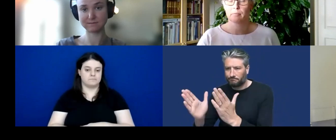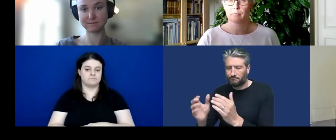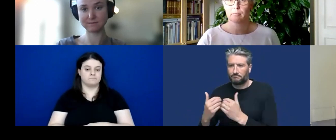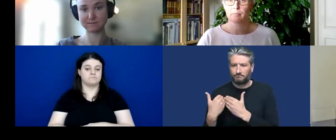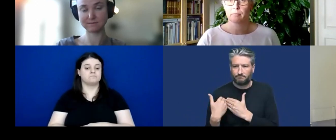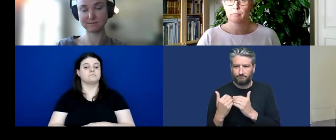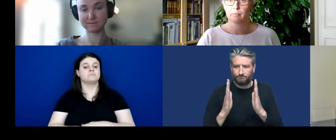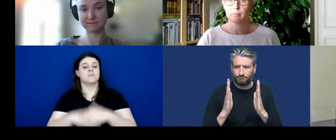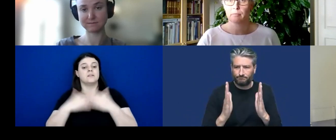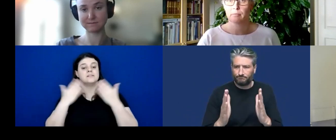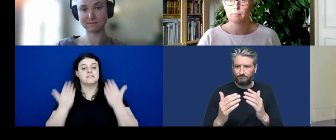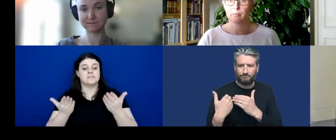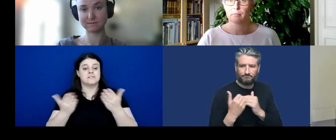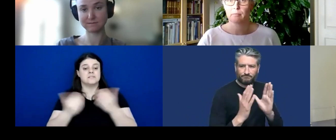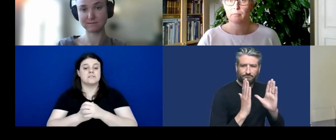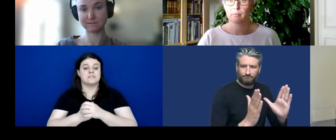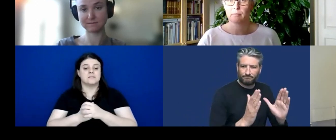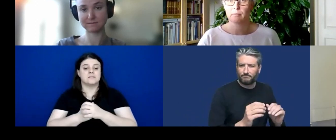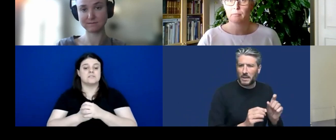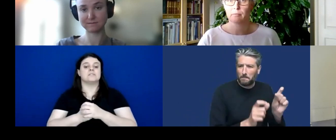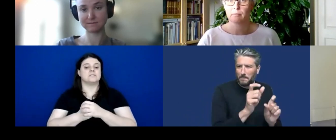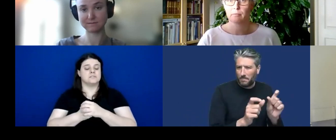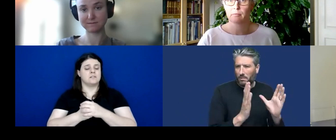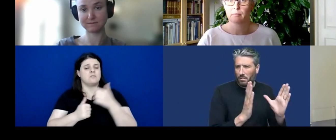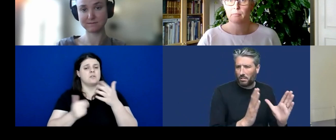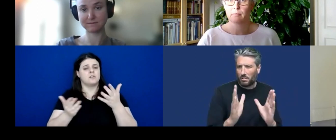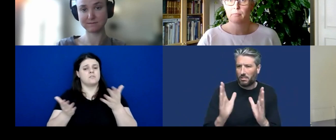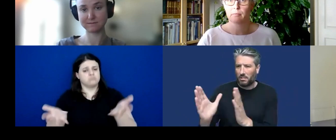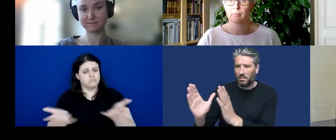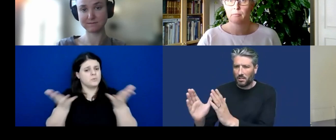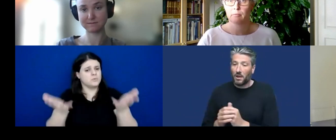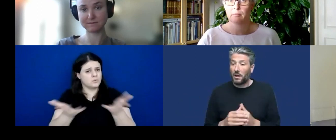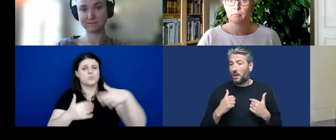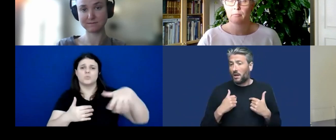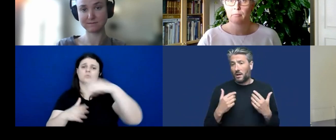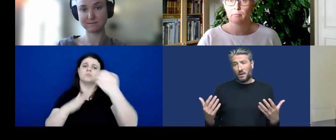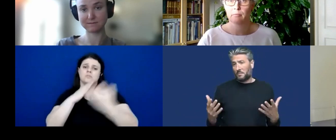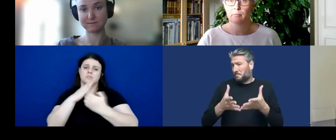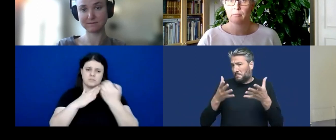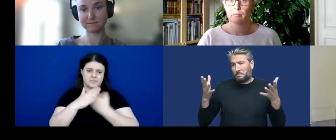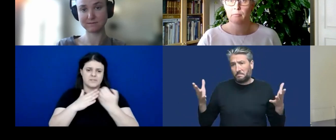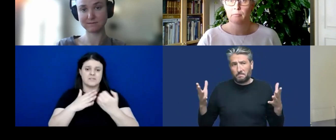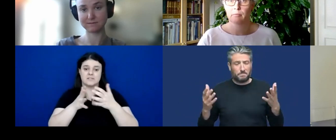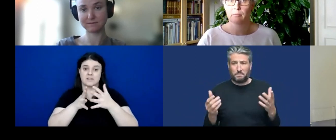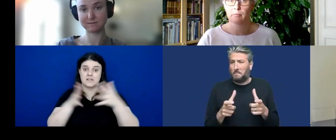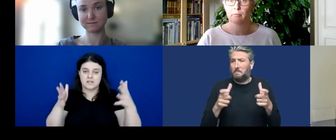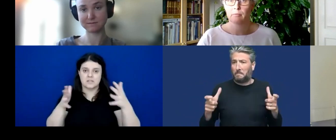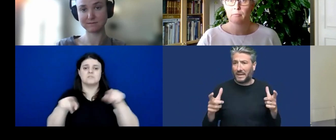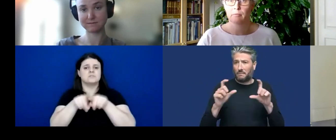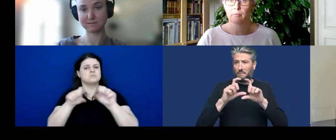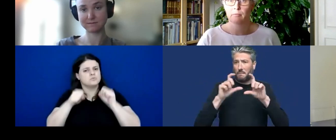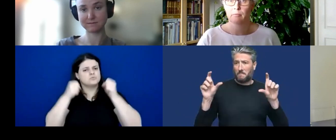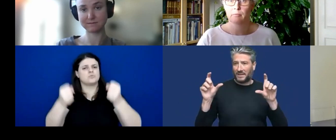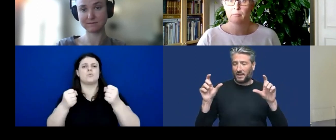and I would encourage all of the mainstream companies to do all of the efforts to build born